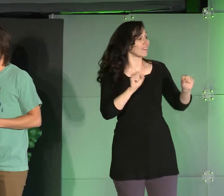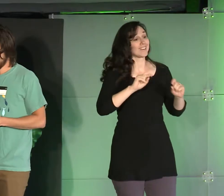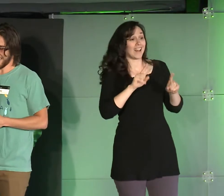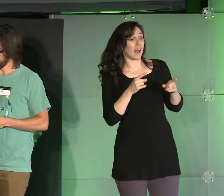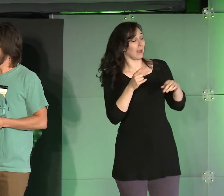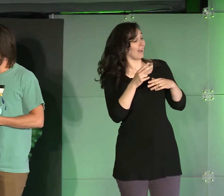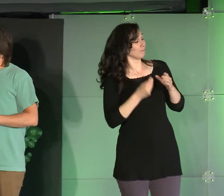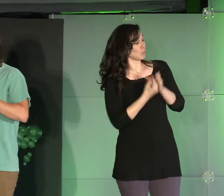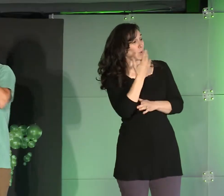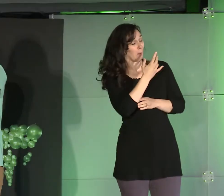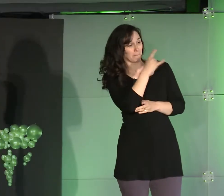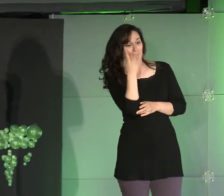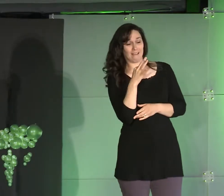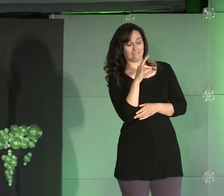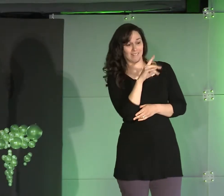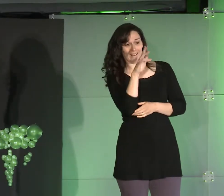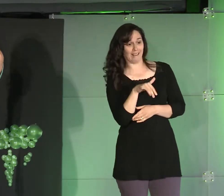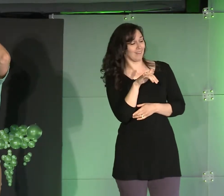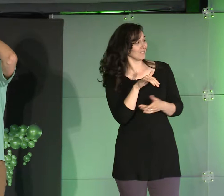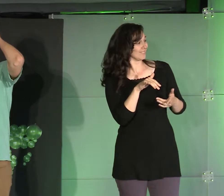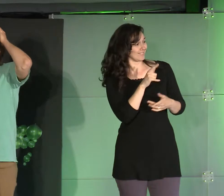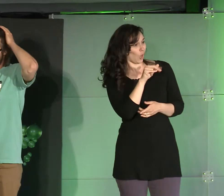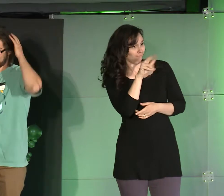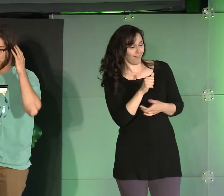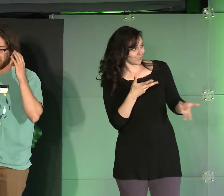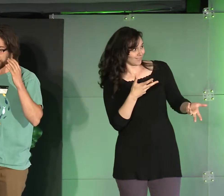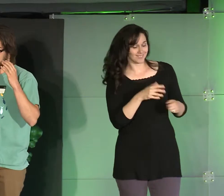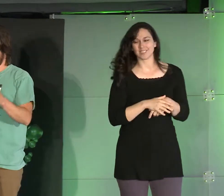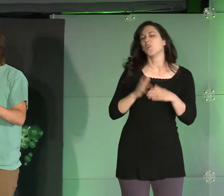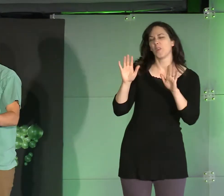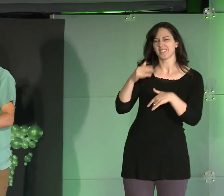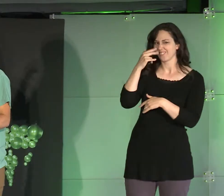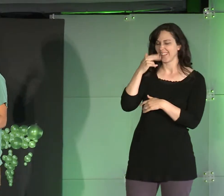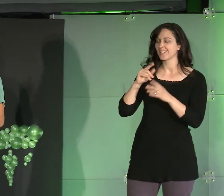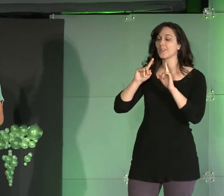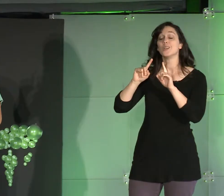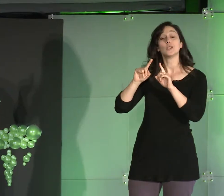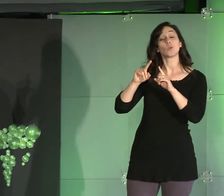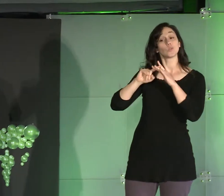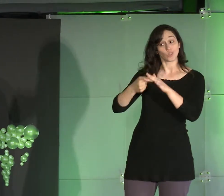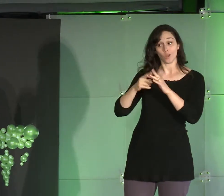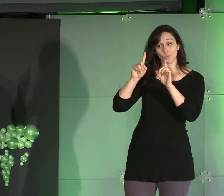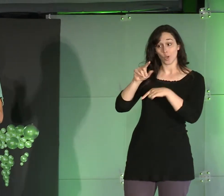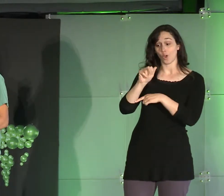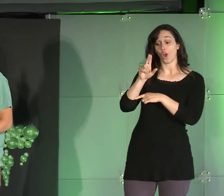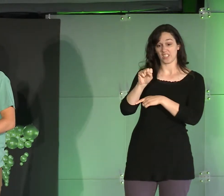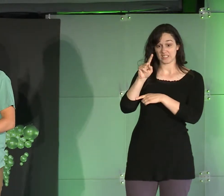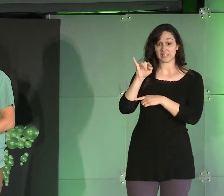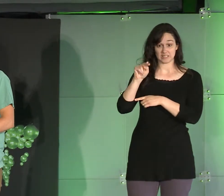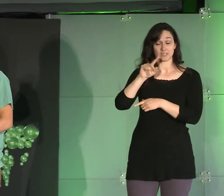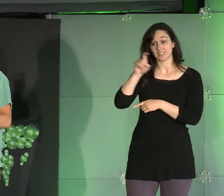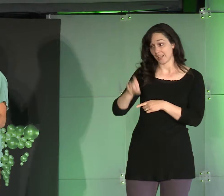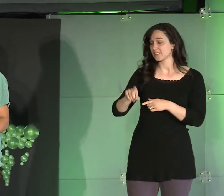larvae at your place? It's actually so funny. So the way that we got started was we were going to Austin. We emailed like 20 or